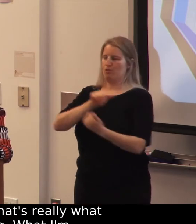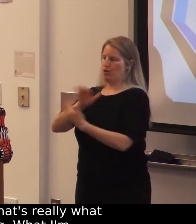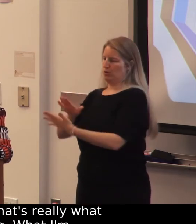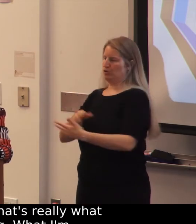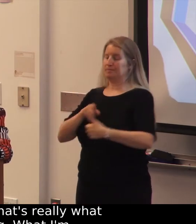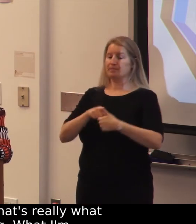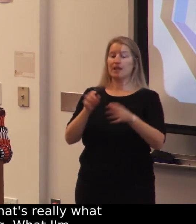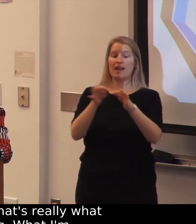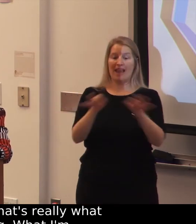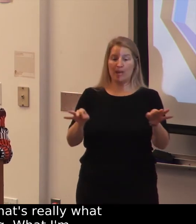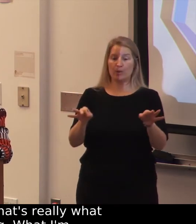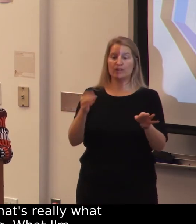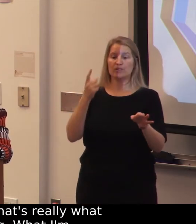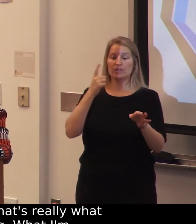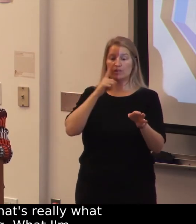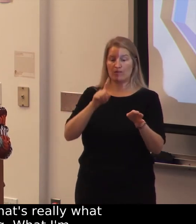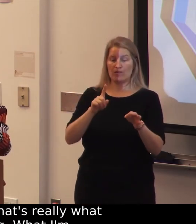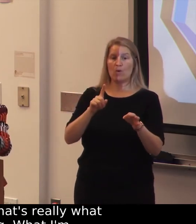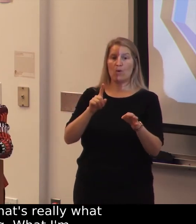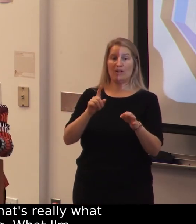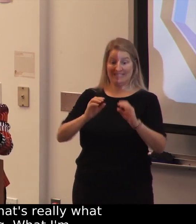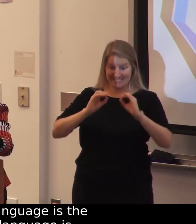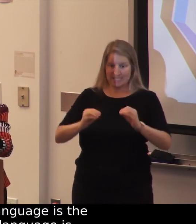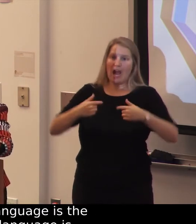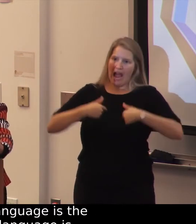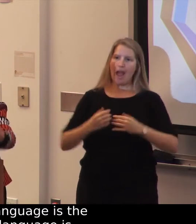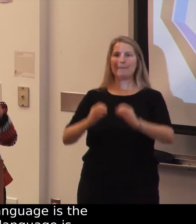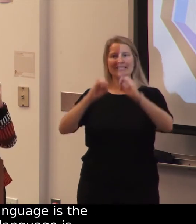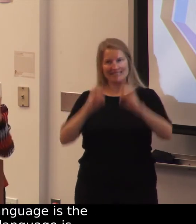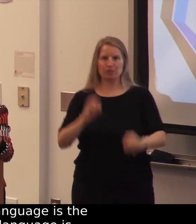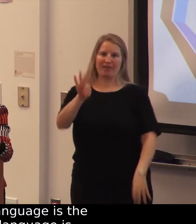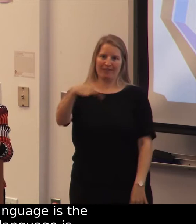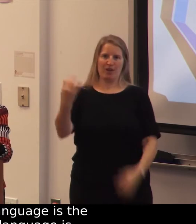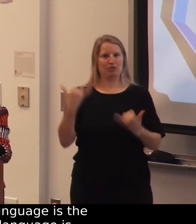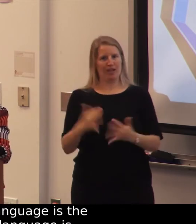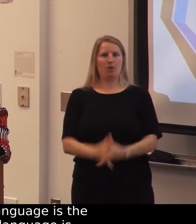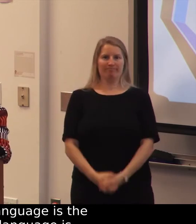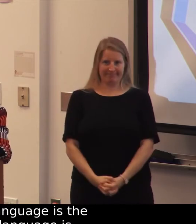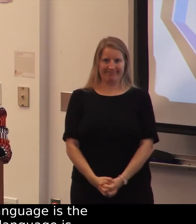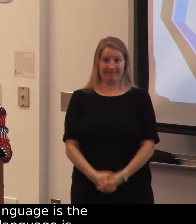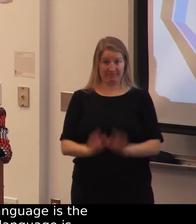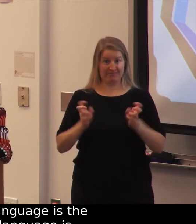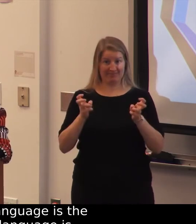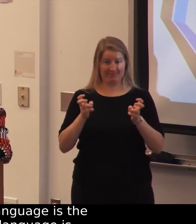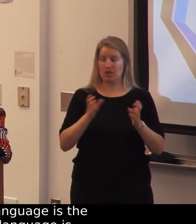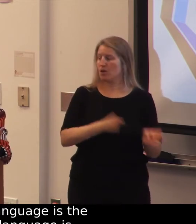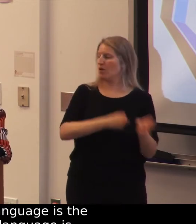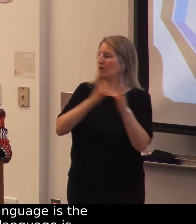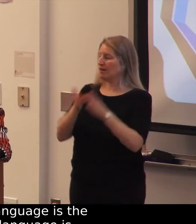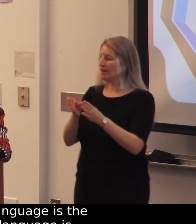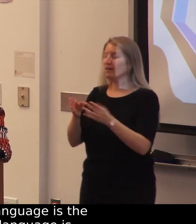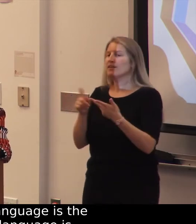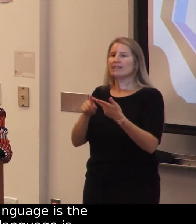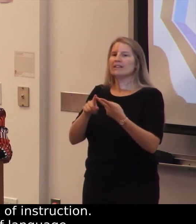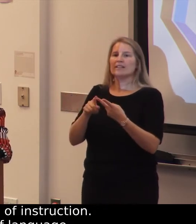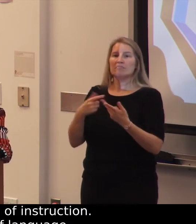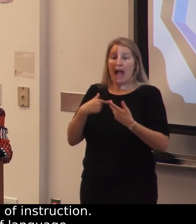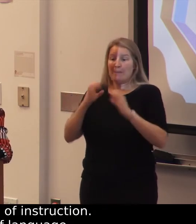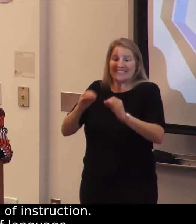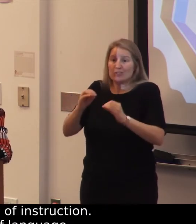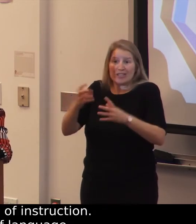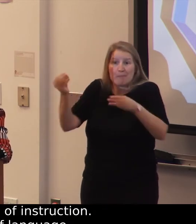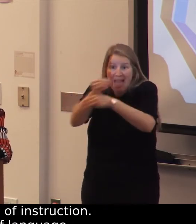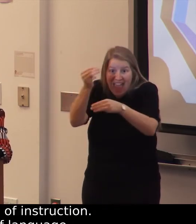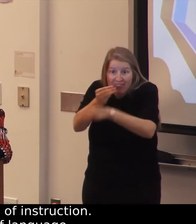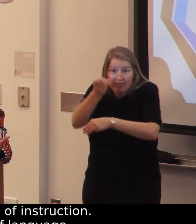the subject of instruction. That's really what I'm doing in my Saturday program. Language is the focus, or language is a vehicle. Okay? Language is